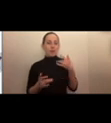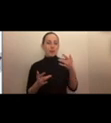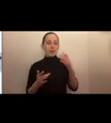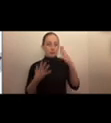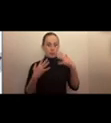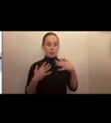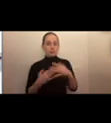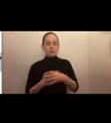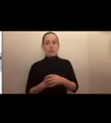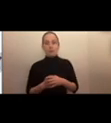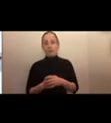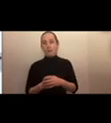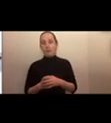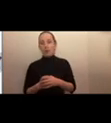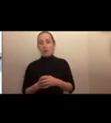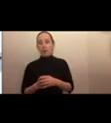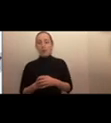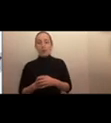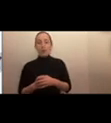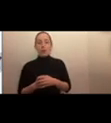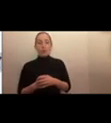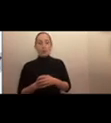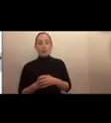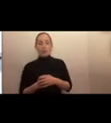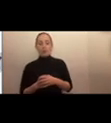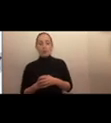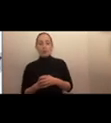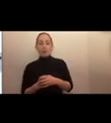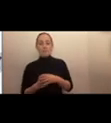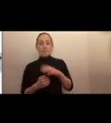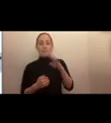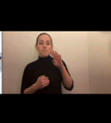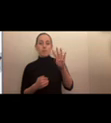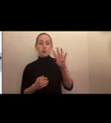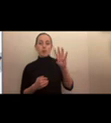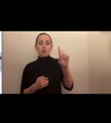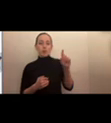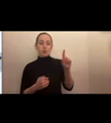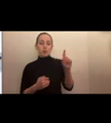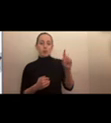said that they felt blue or sad.